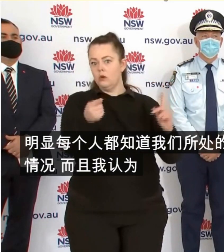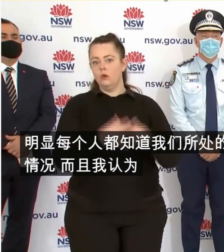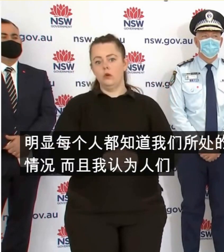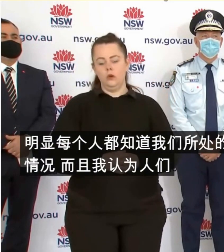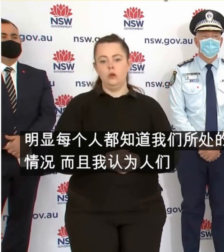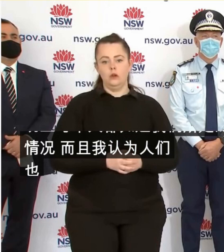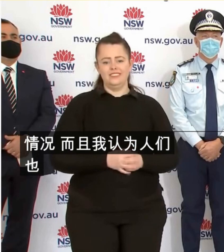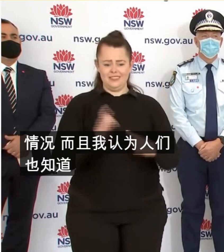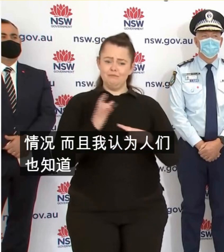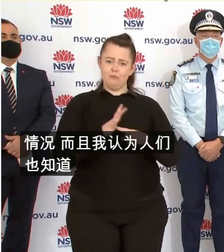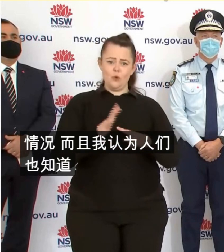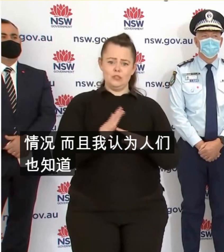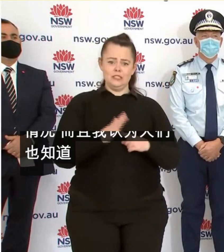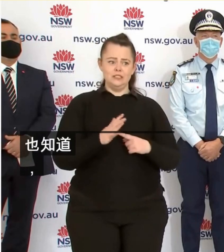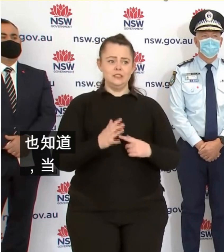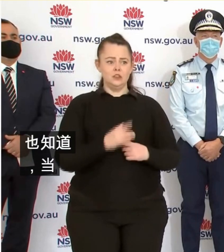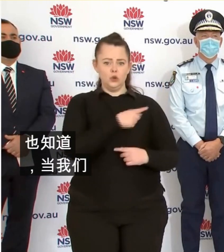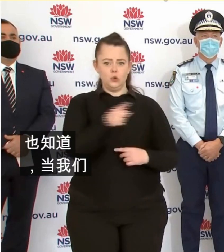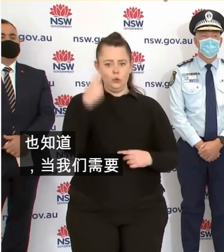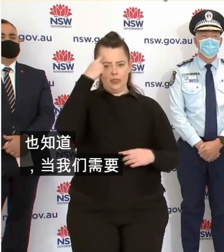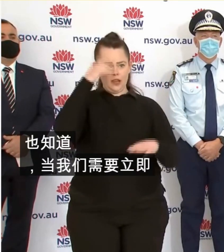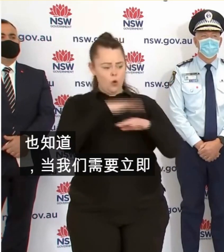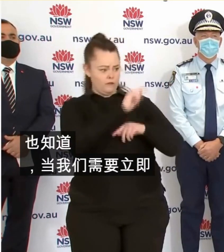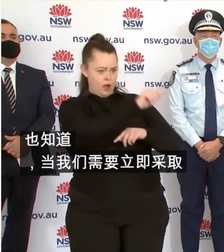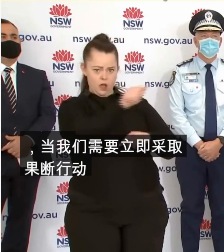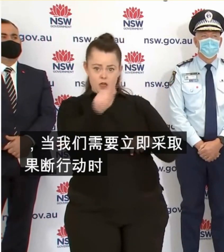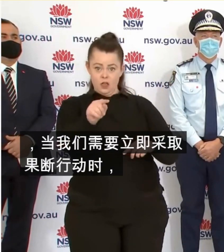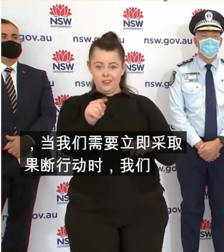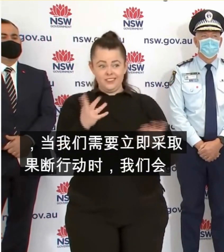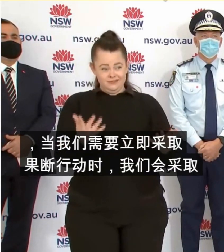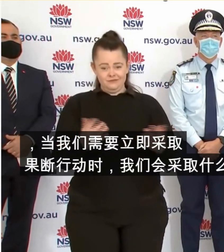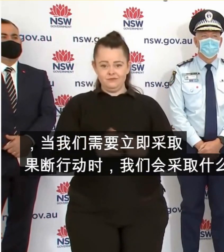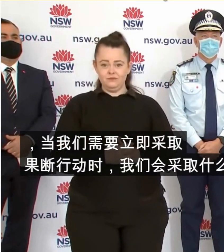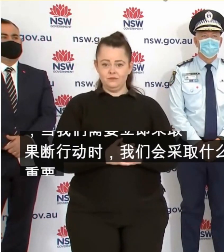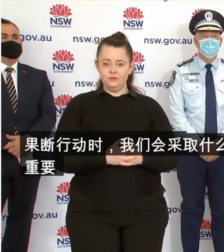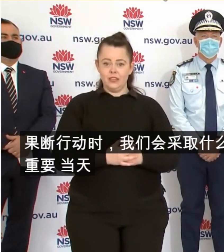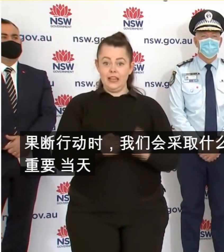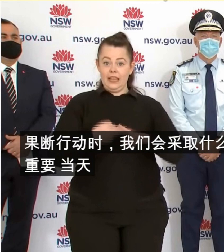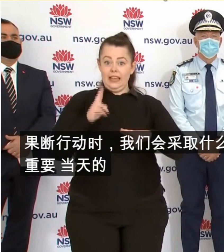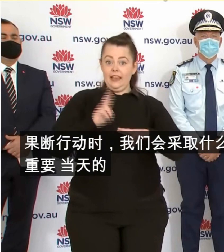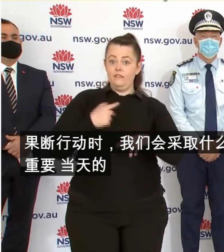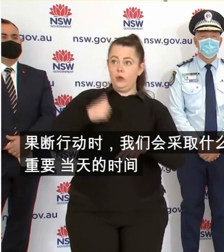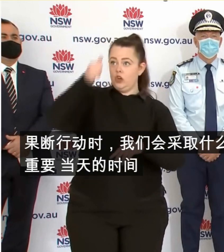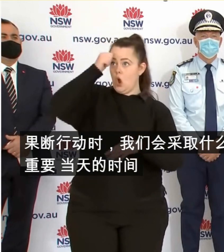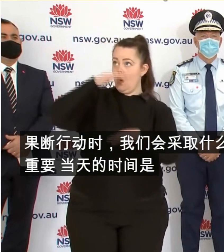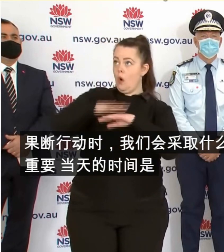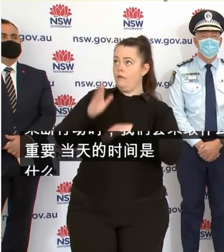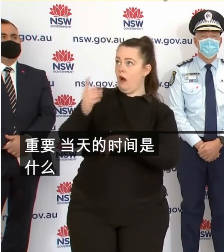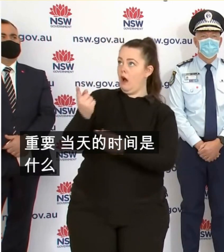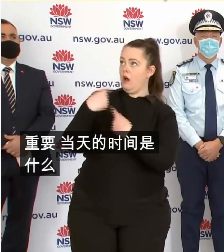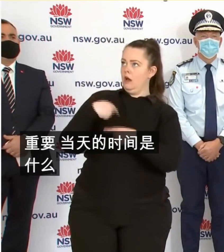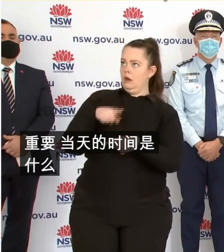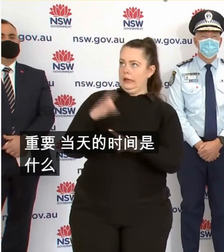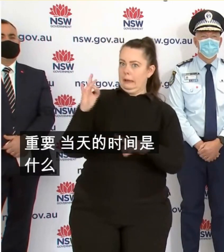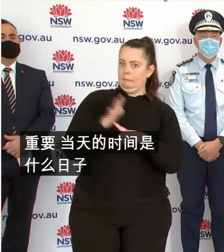in, and I think people also know that when we need to take immediate and decisive action, we will. It doesn't matter what time of the day it is.